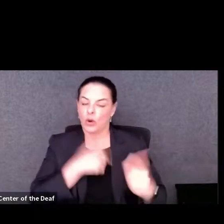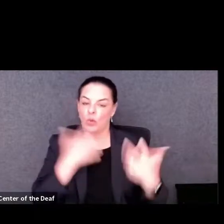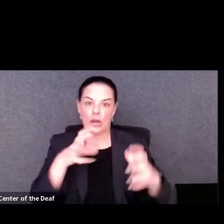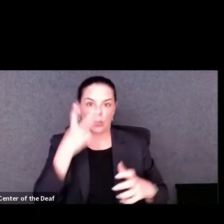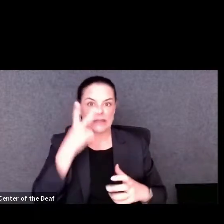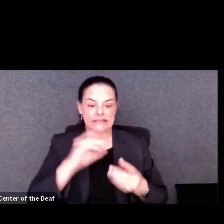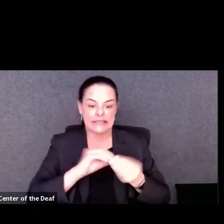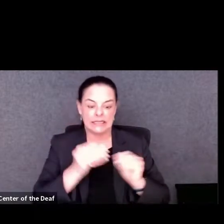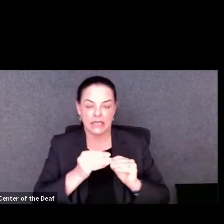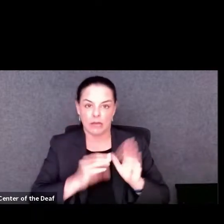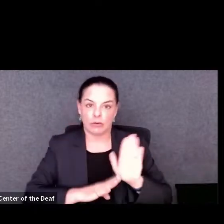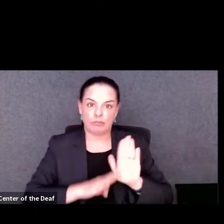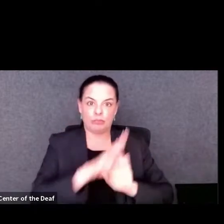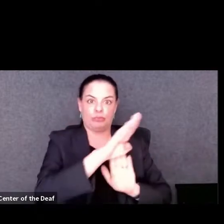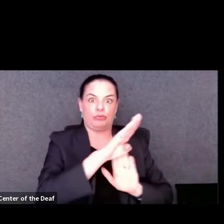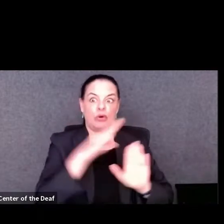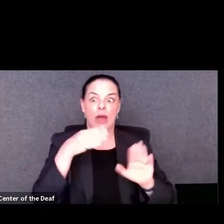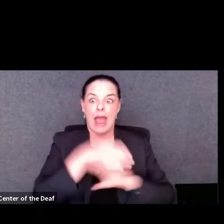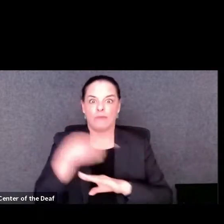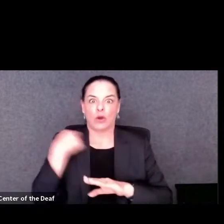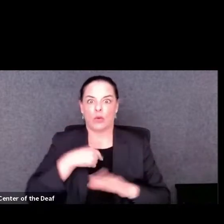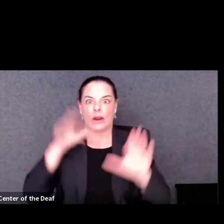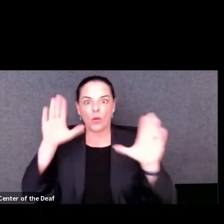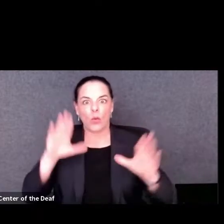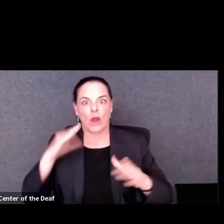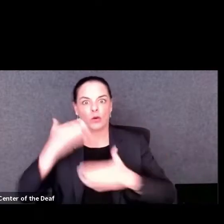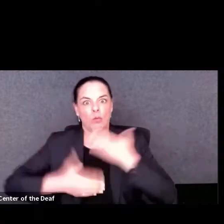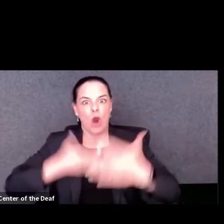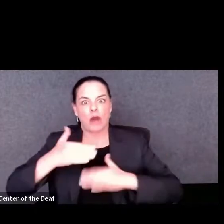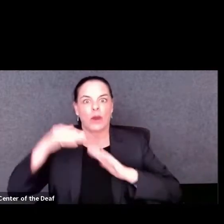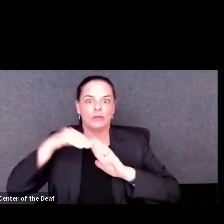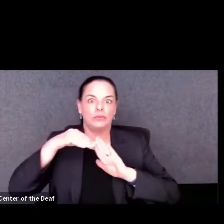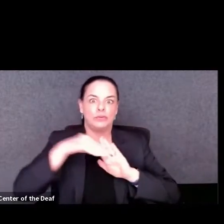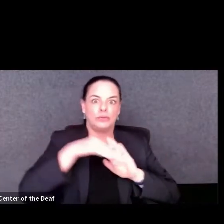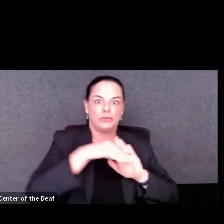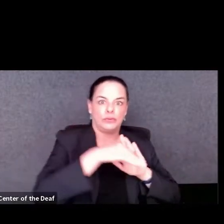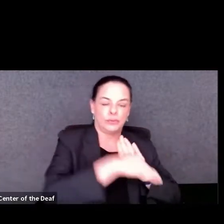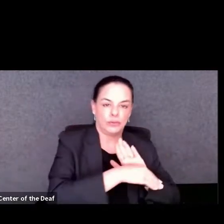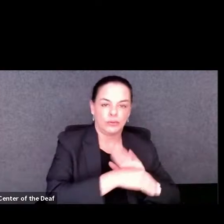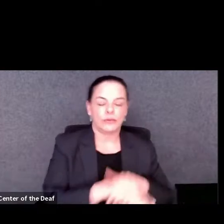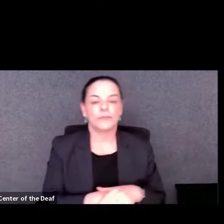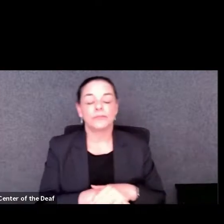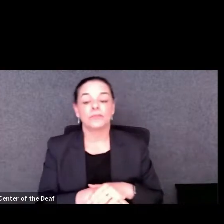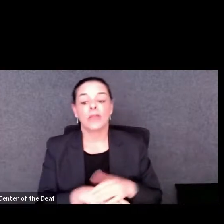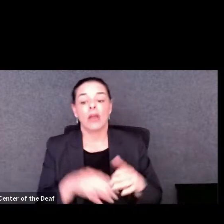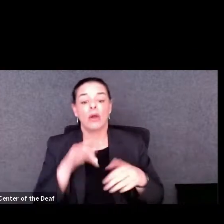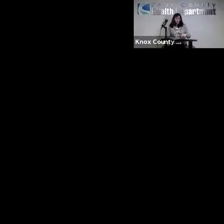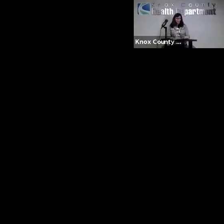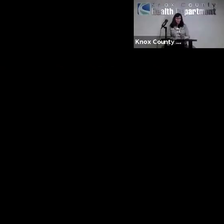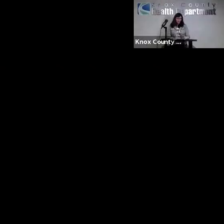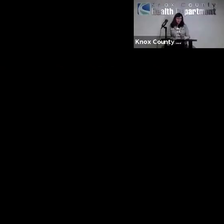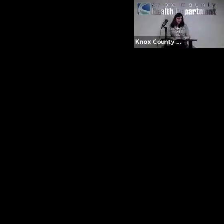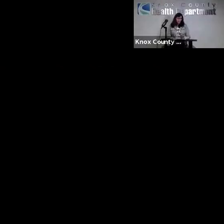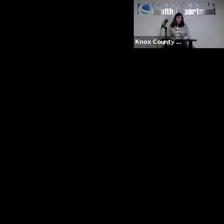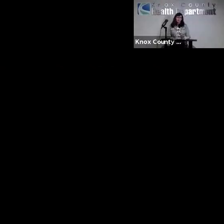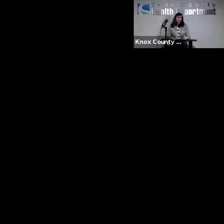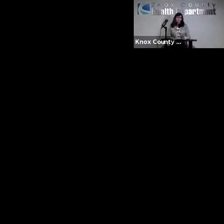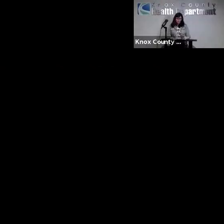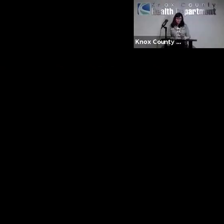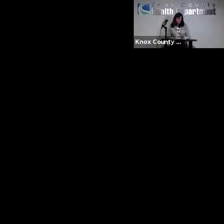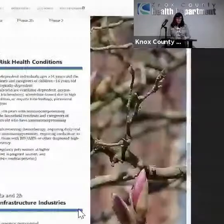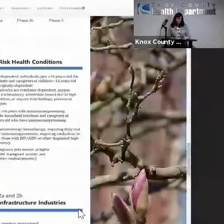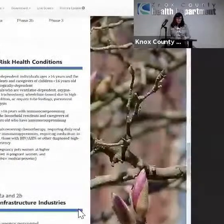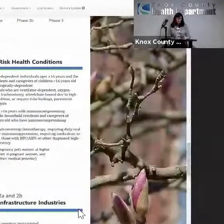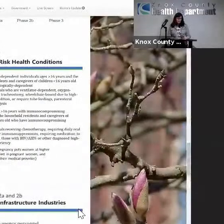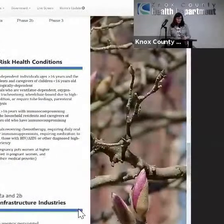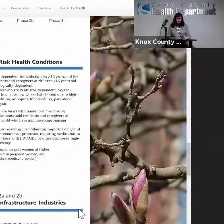jump up when we have been making such great progress. As announced earlier this week, we will move in coordination